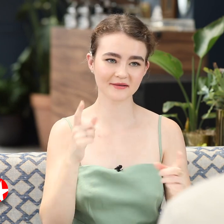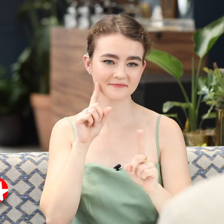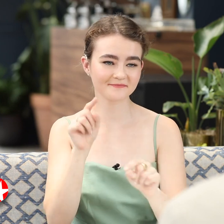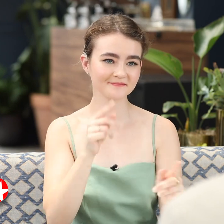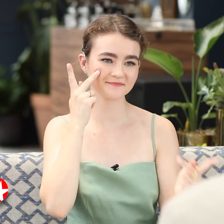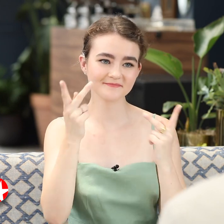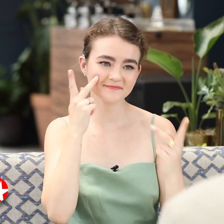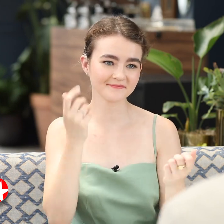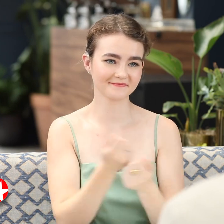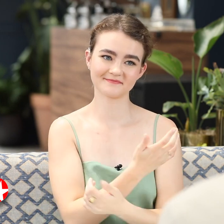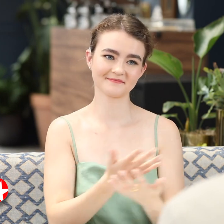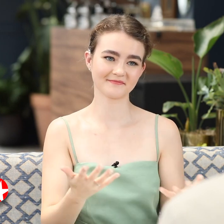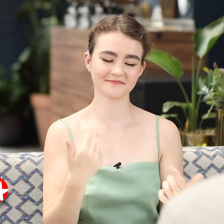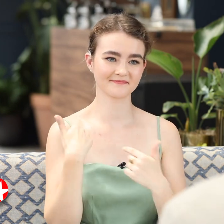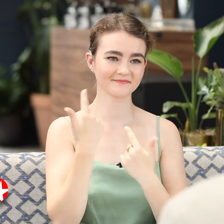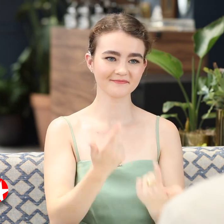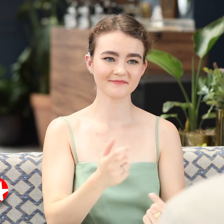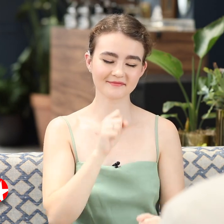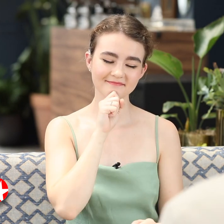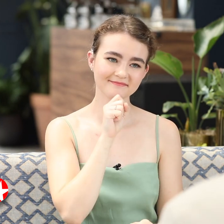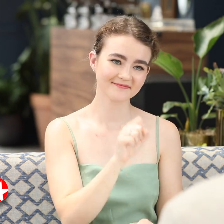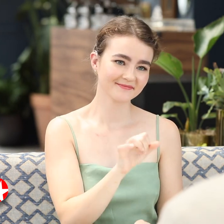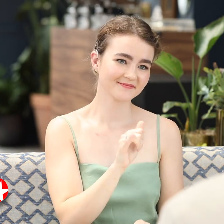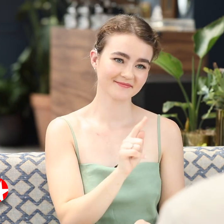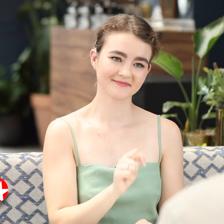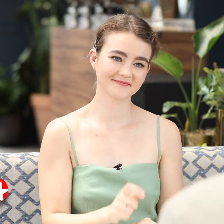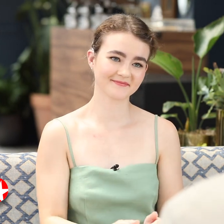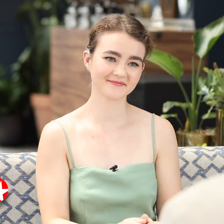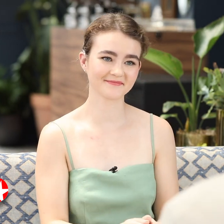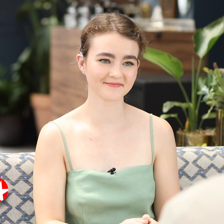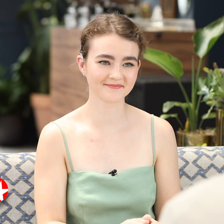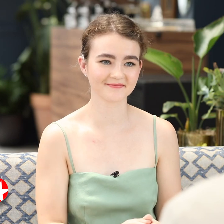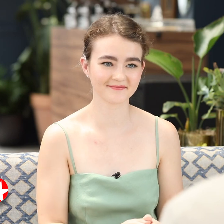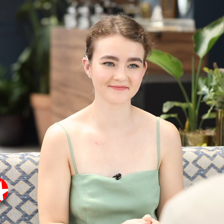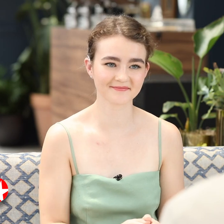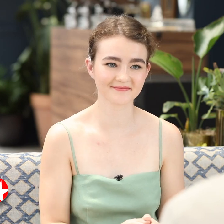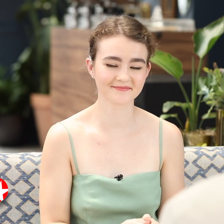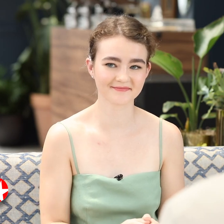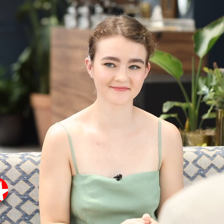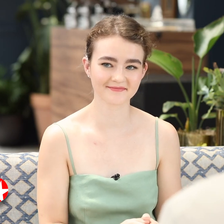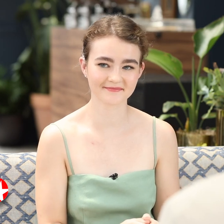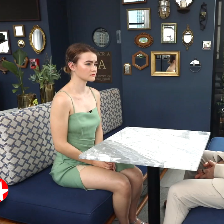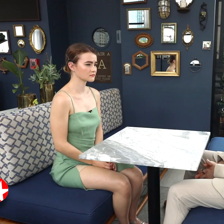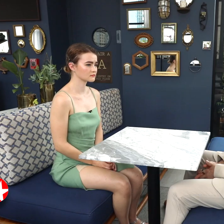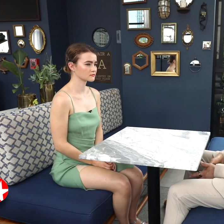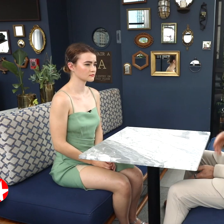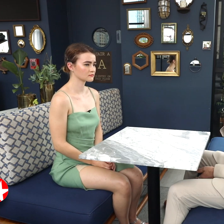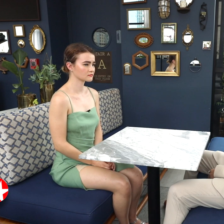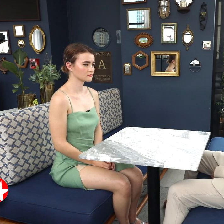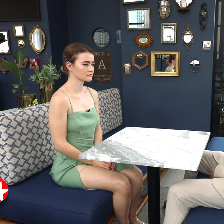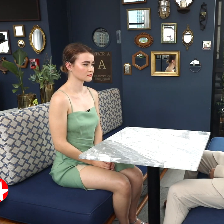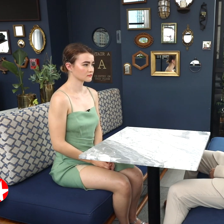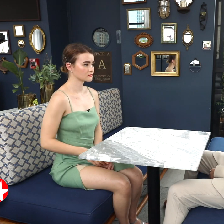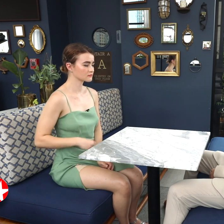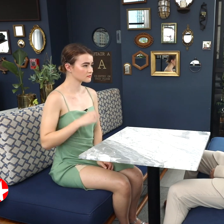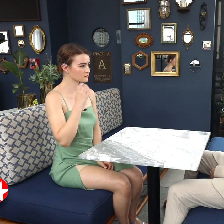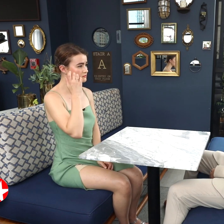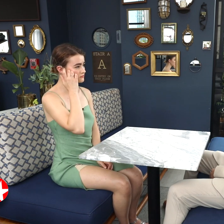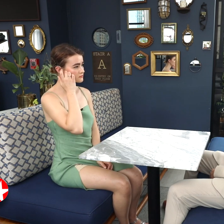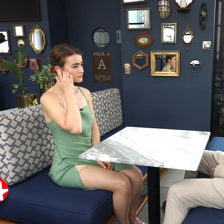I'm learning so much. I'm starting to see so much theater, and I'm loving every moment of it. So I've been meaning